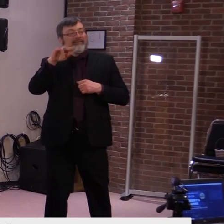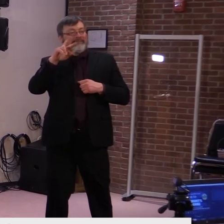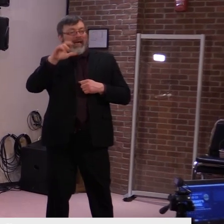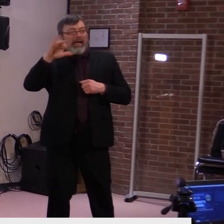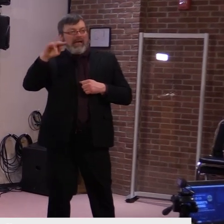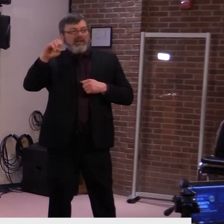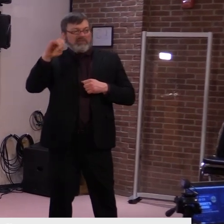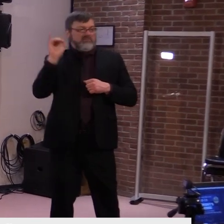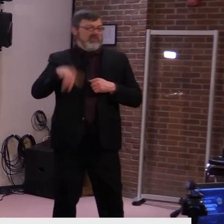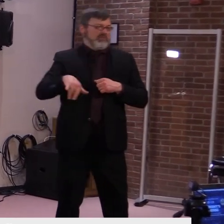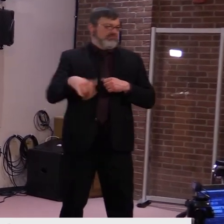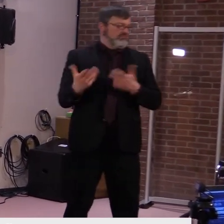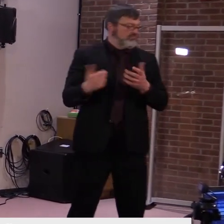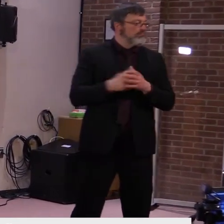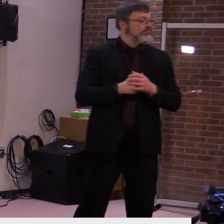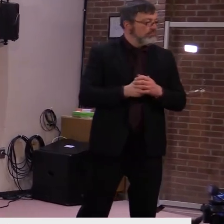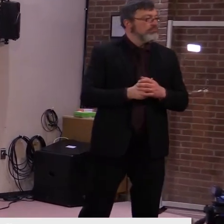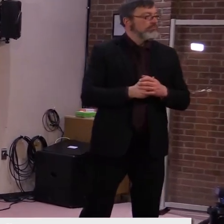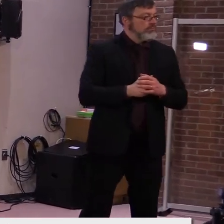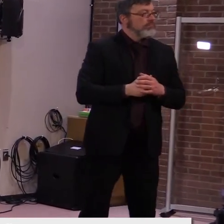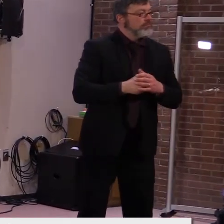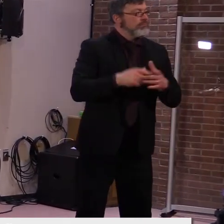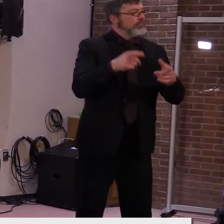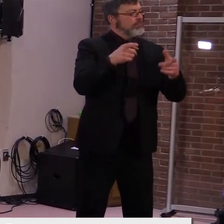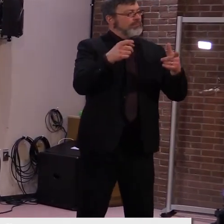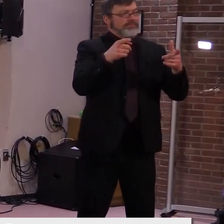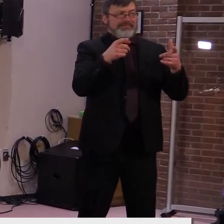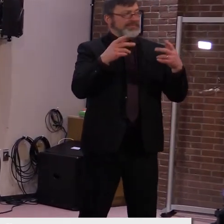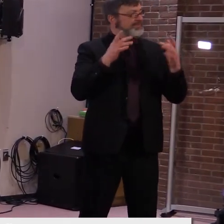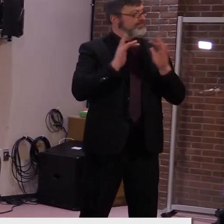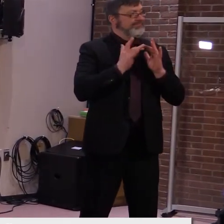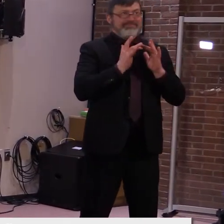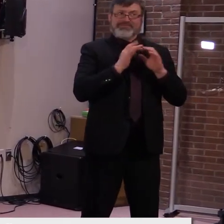healthvermont.gov/myvaccine, or by calling the vaccine call center at